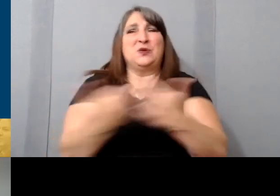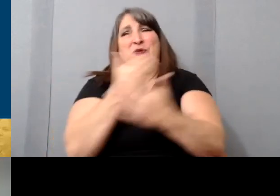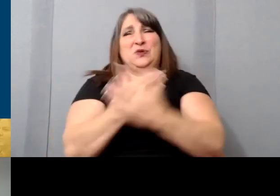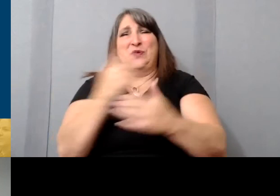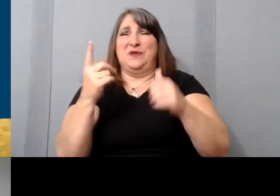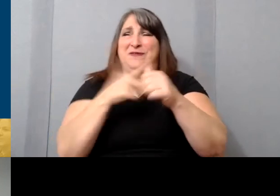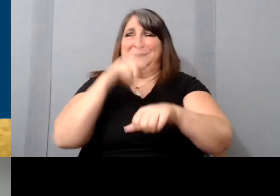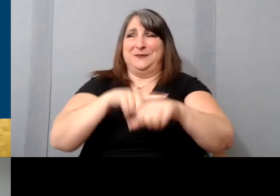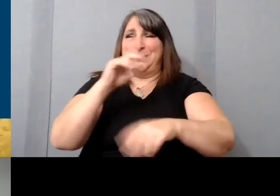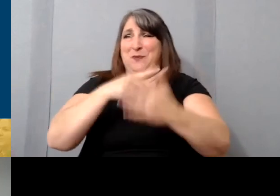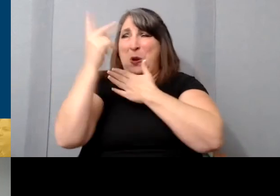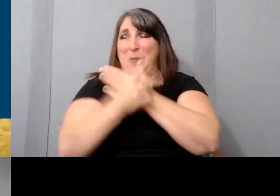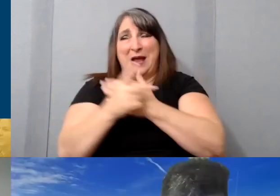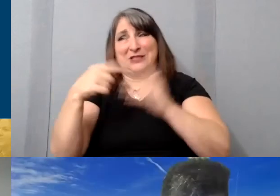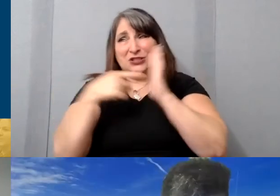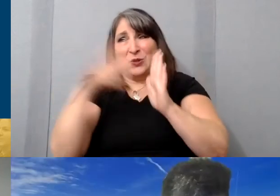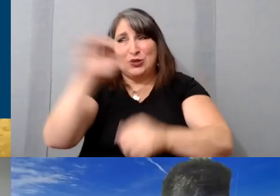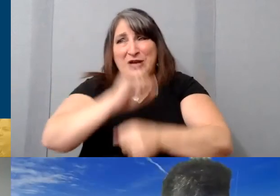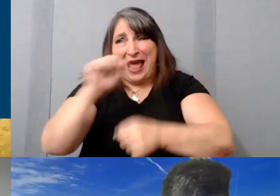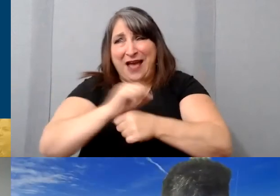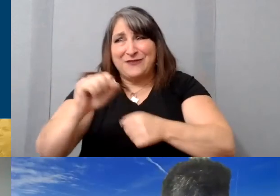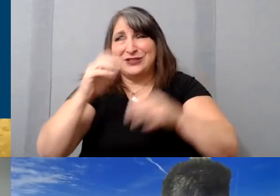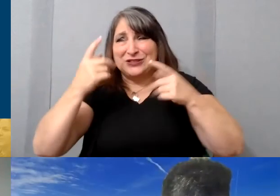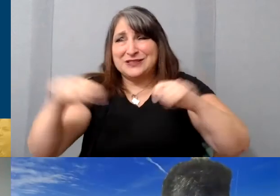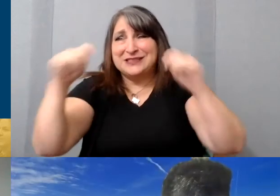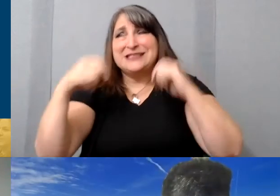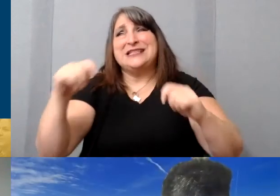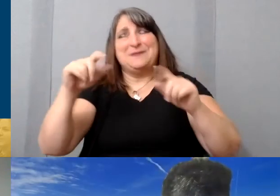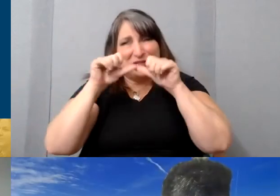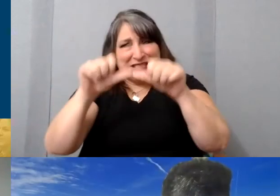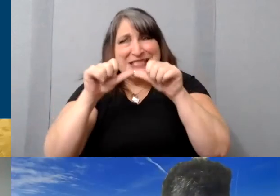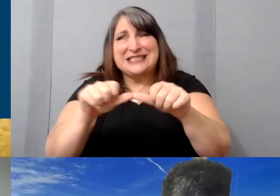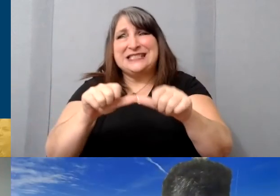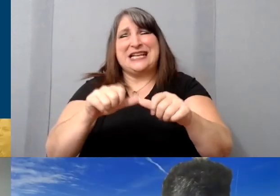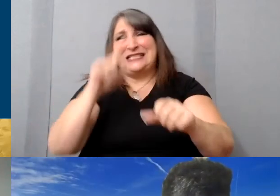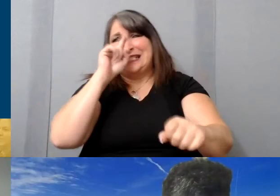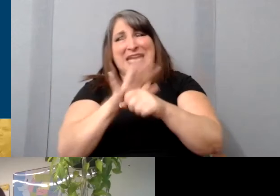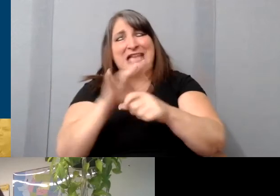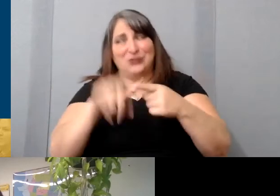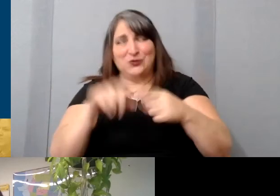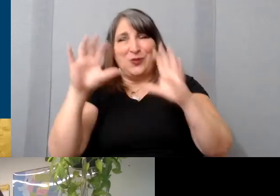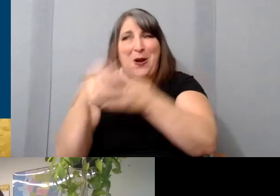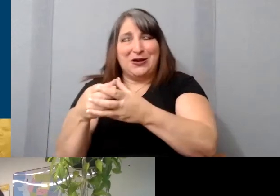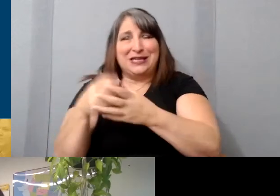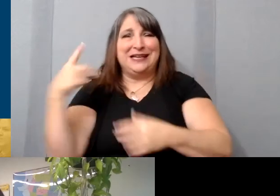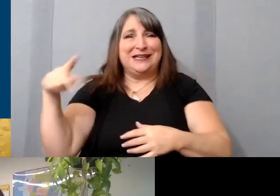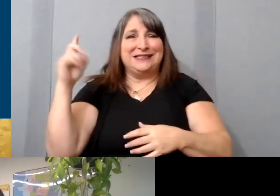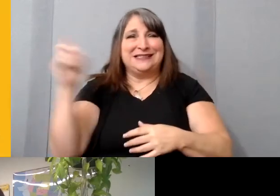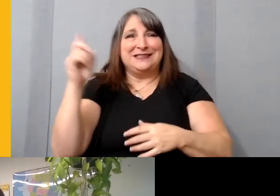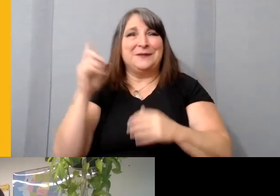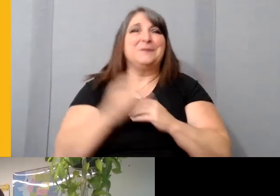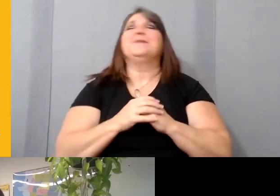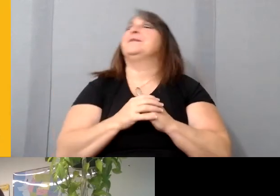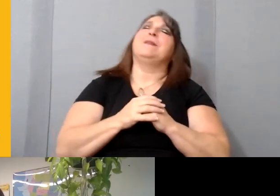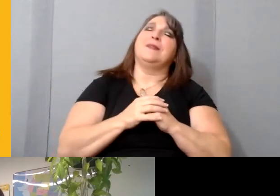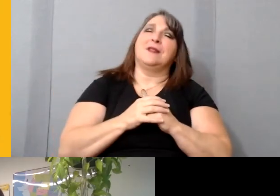number is truly a reflection of your efforts, persistence, and dedication to the party. Next slide. We also